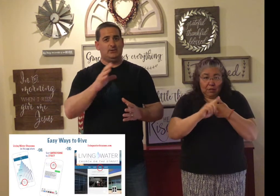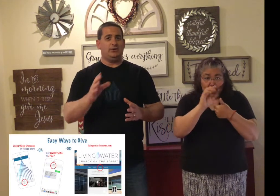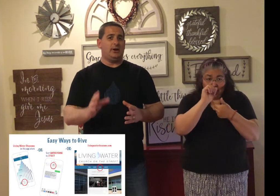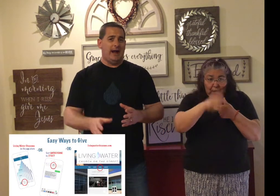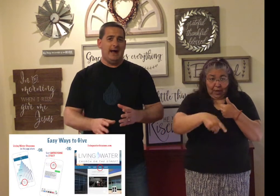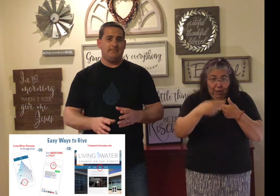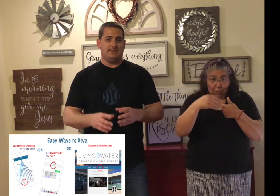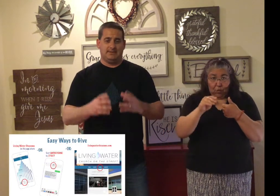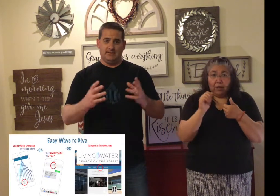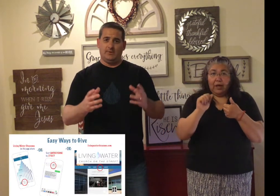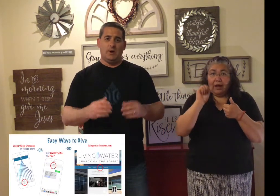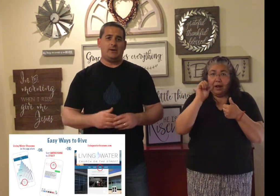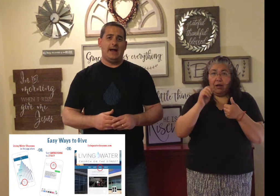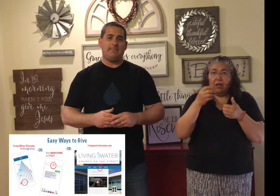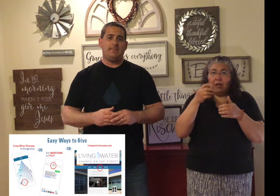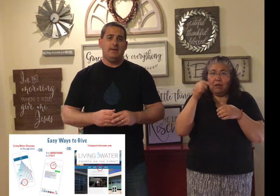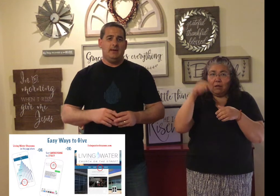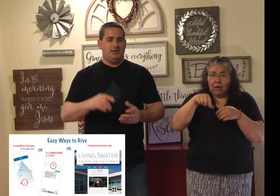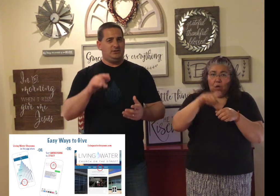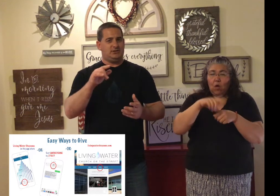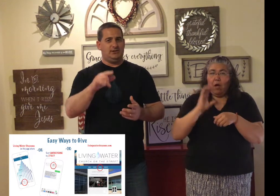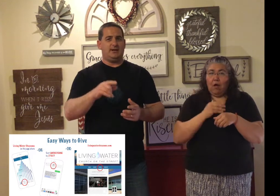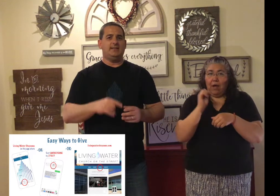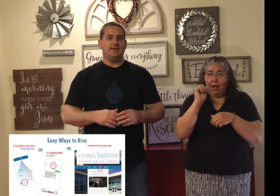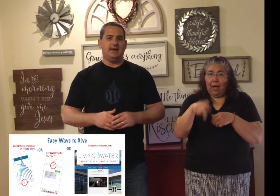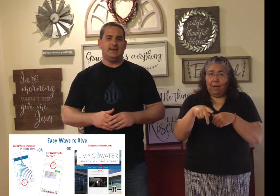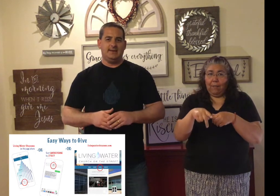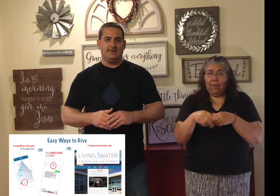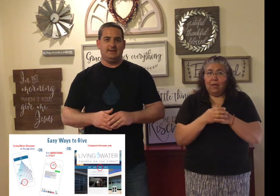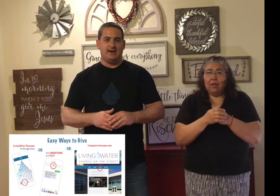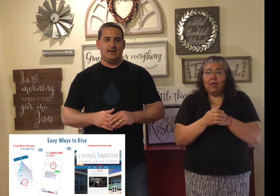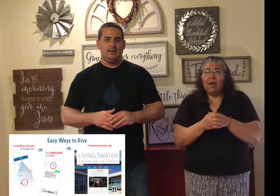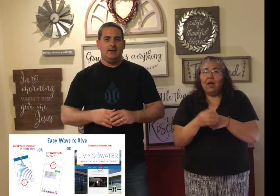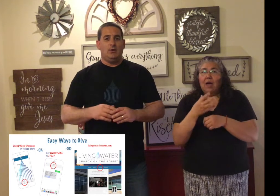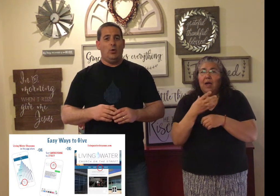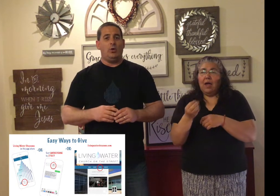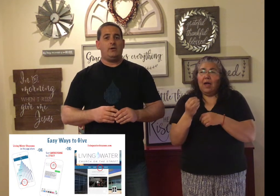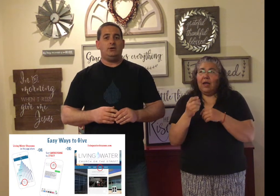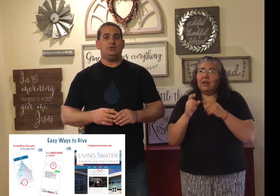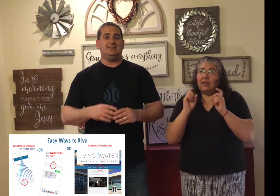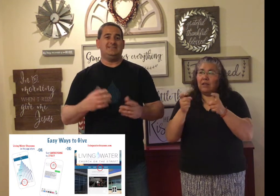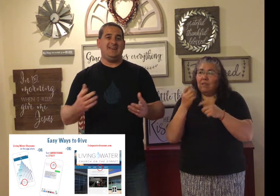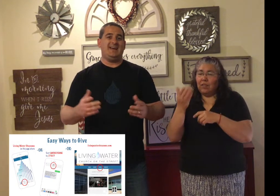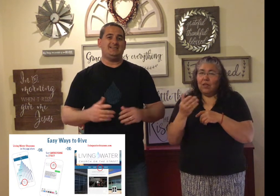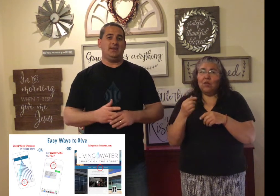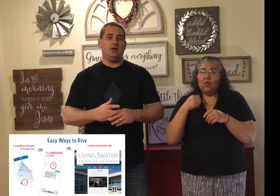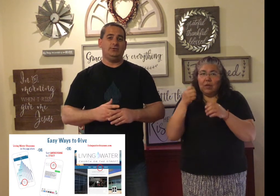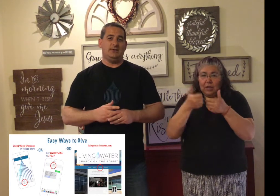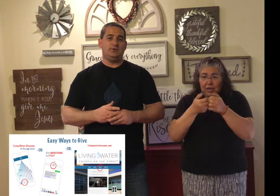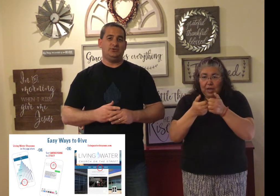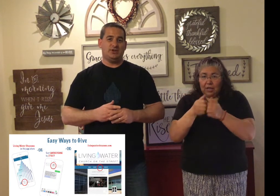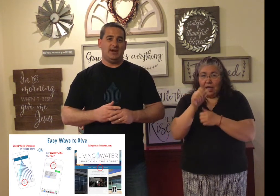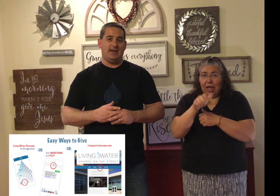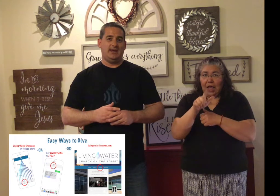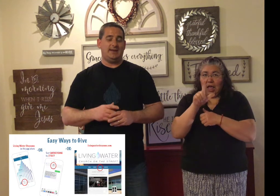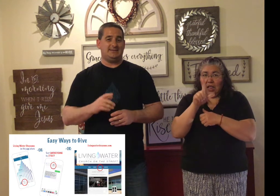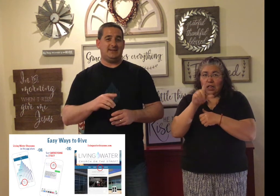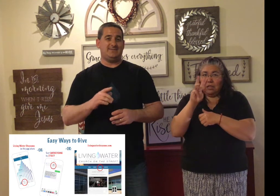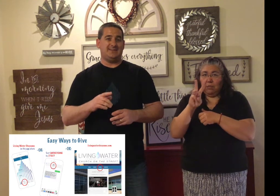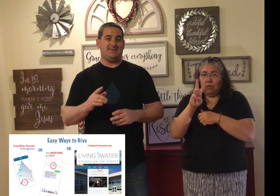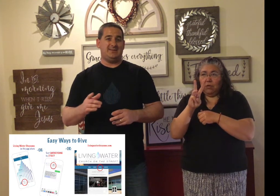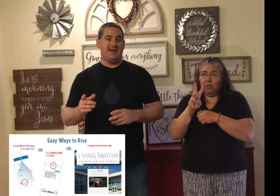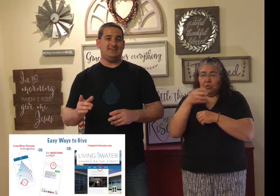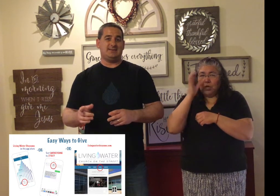and download our app. It's the Living Water app. And you just click on the giving there. Or you can text LW Cheyenne